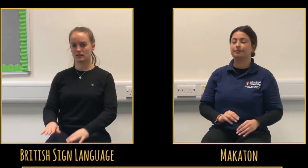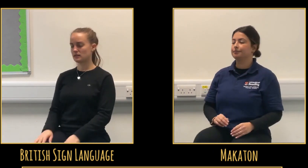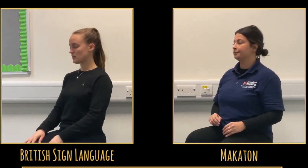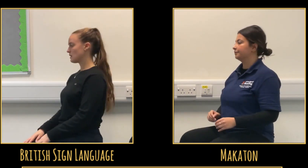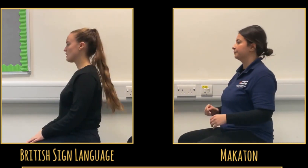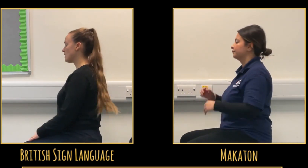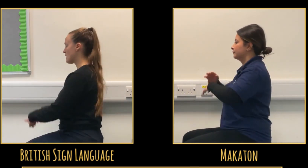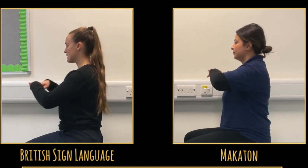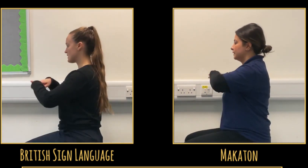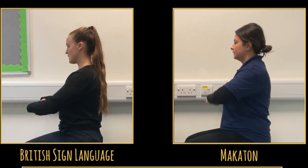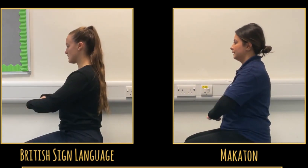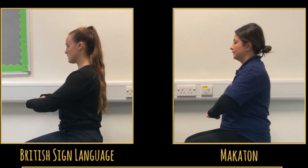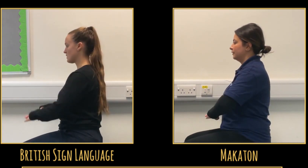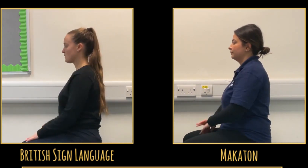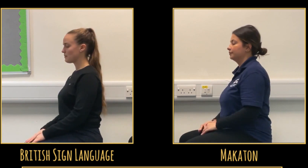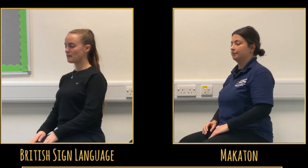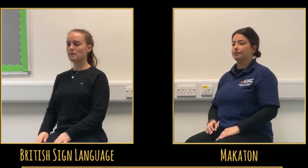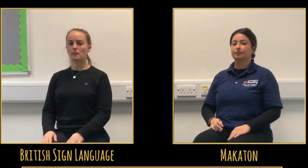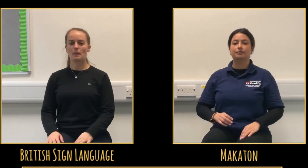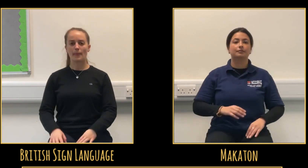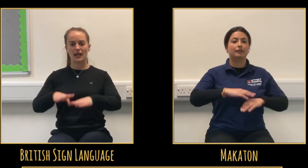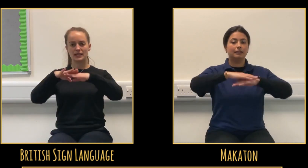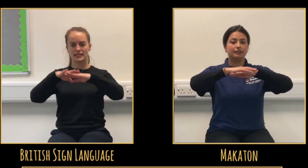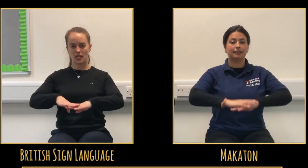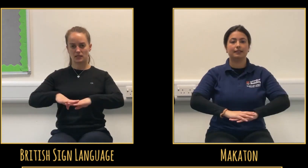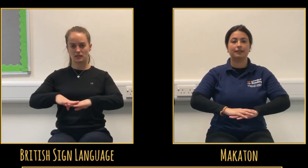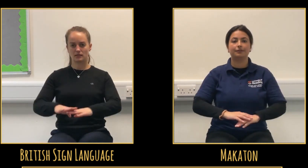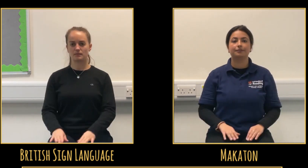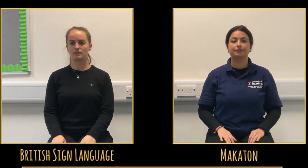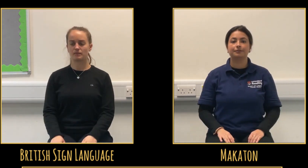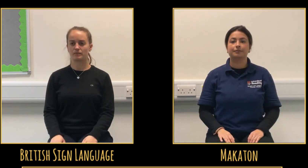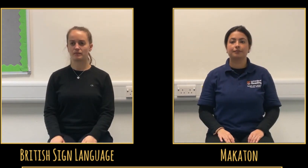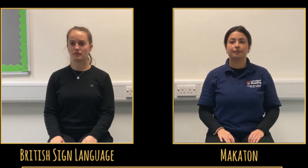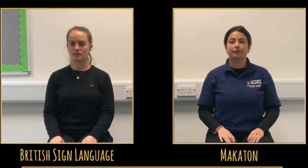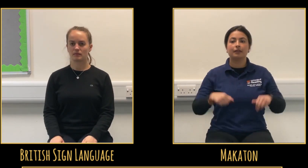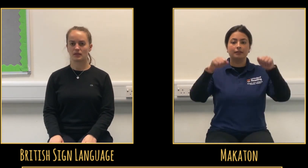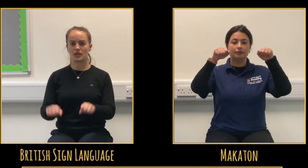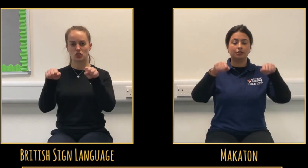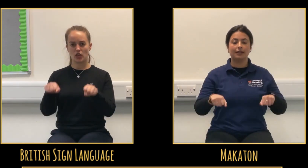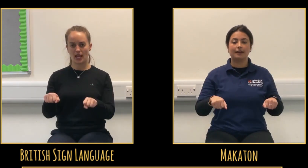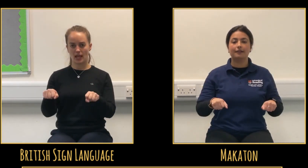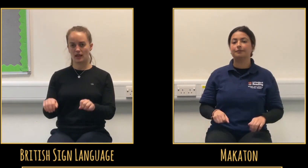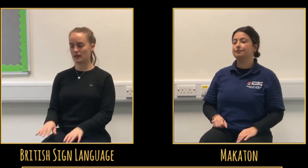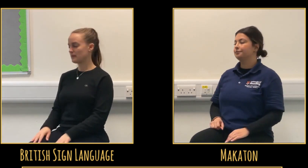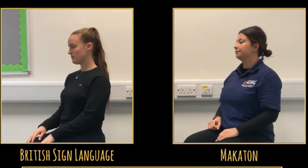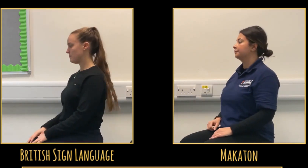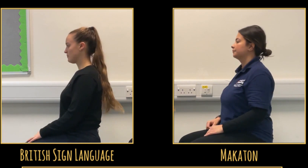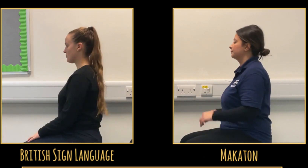down. To sit down. To sit down. Chair. Chair.